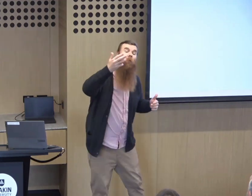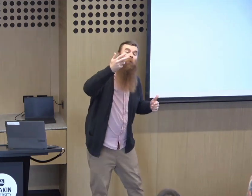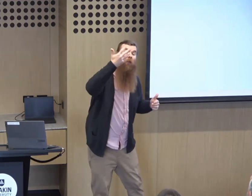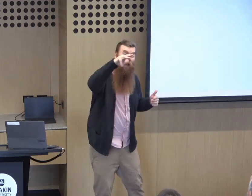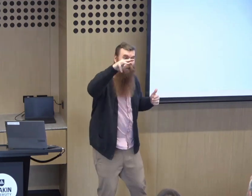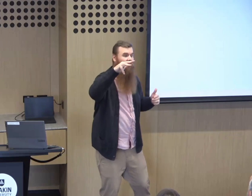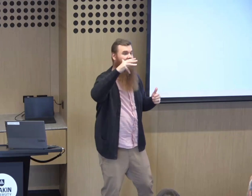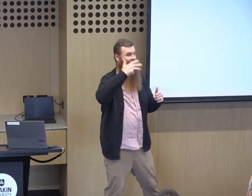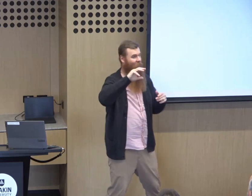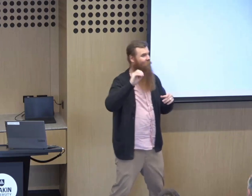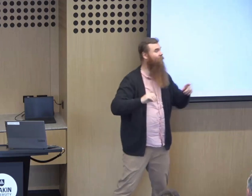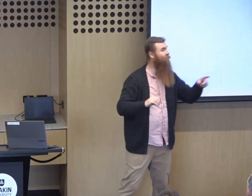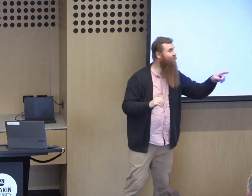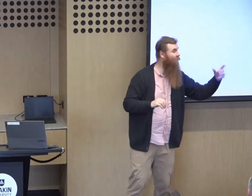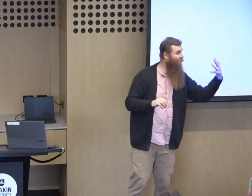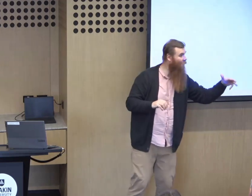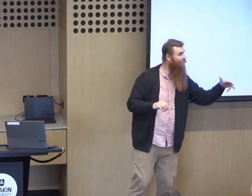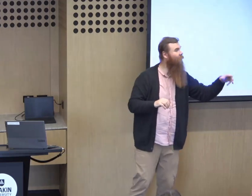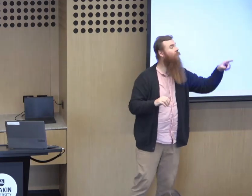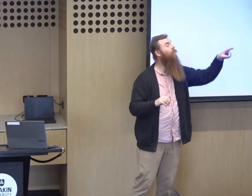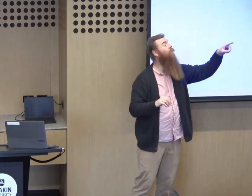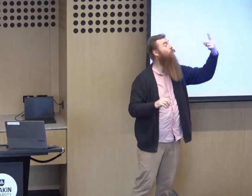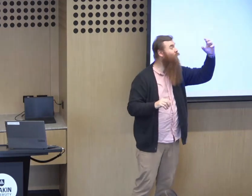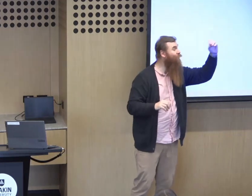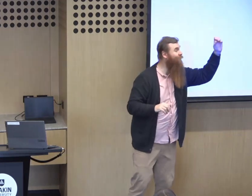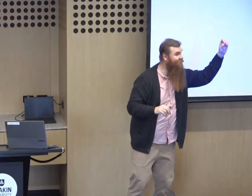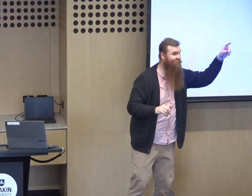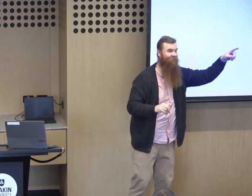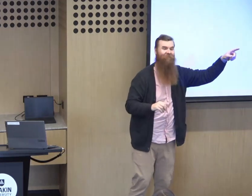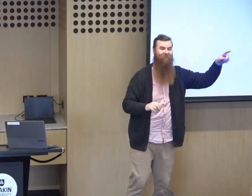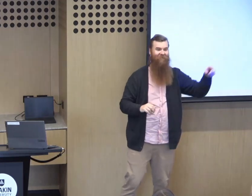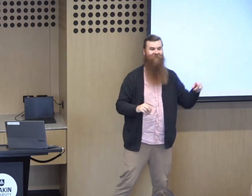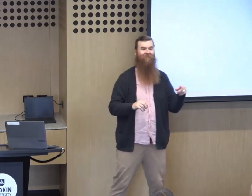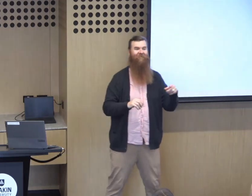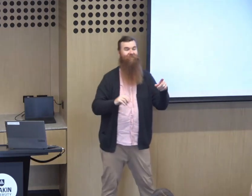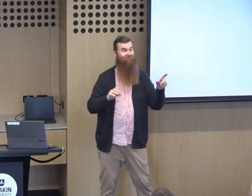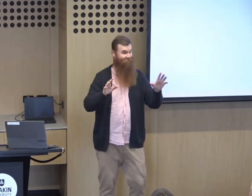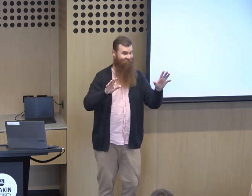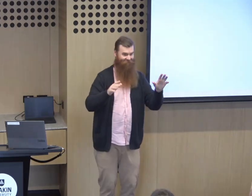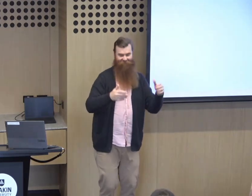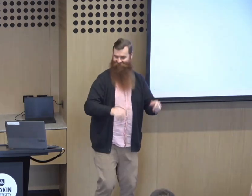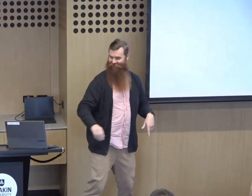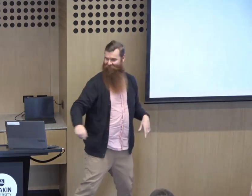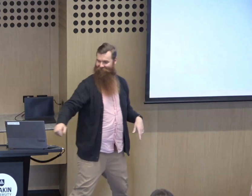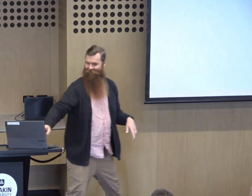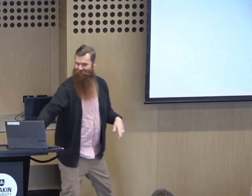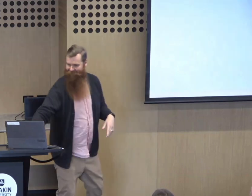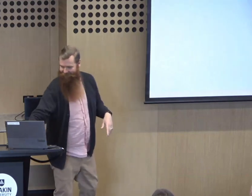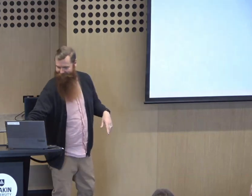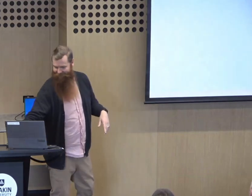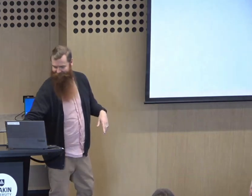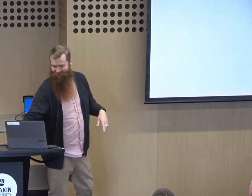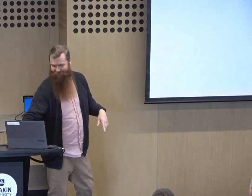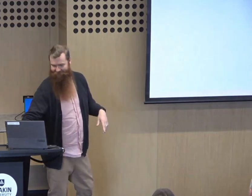many? 90? 90? 100? Yep. Okay, here we go. Let me reveal.